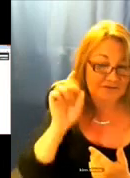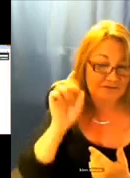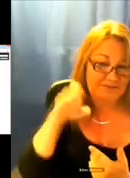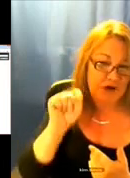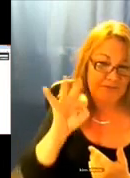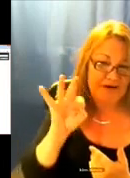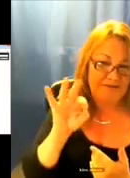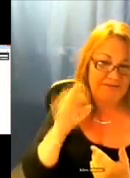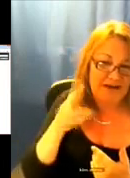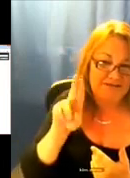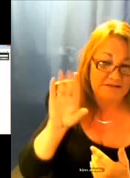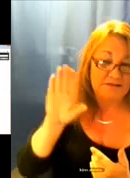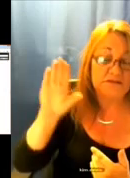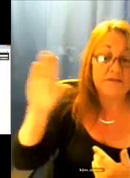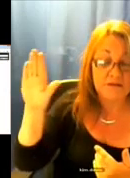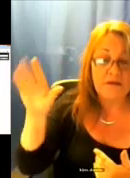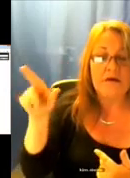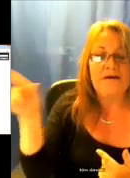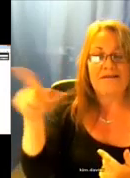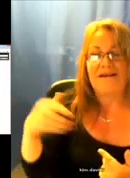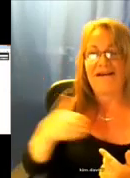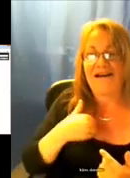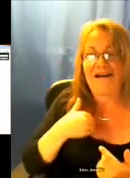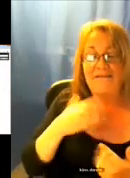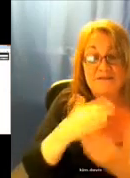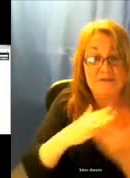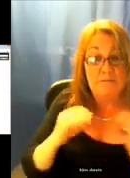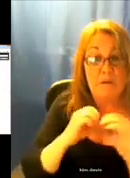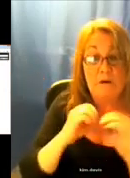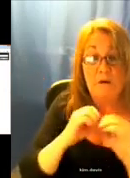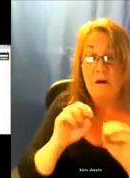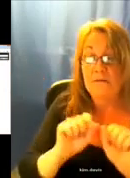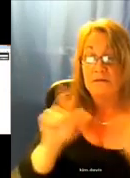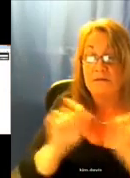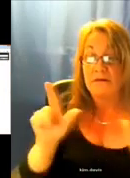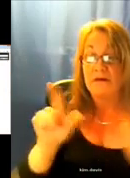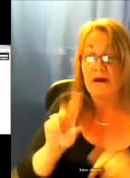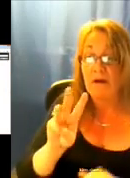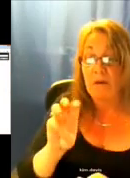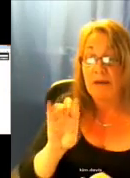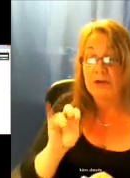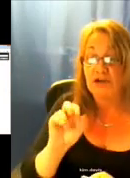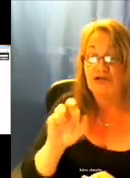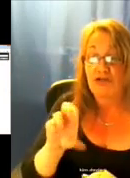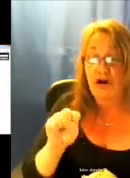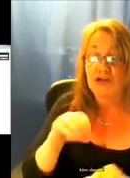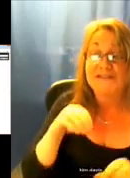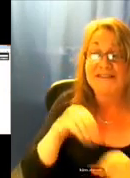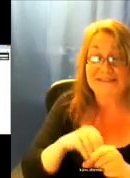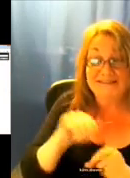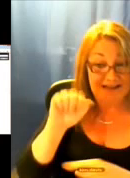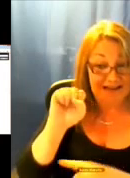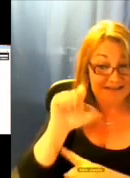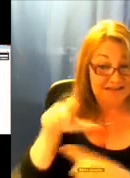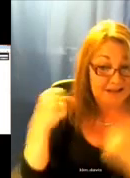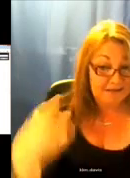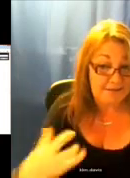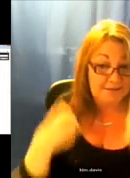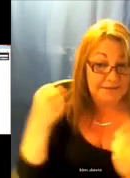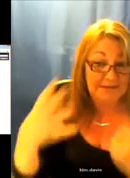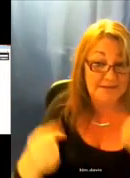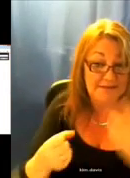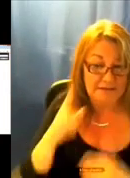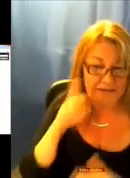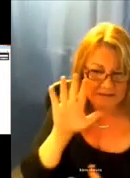it. So if it's HUD, then that's federal level. If you want more information and more webinars